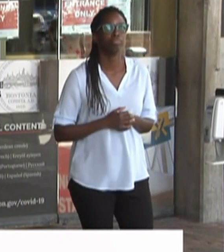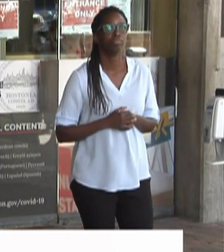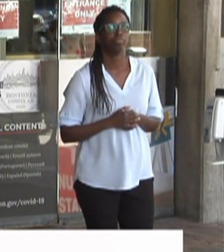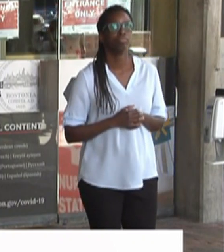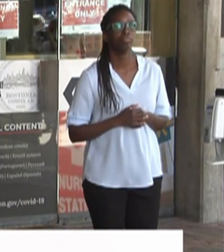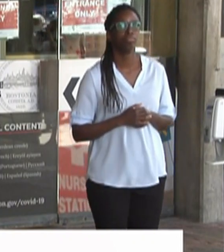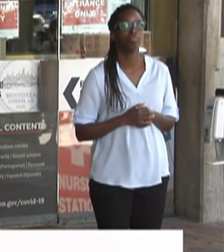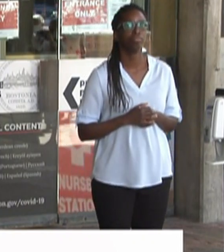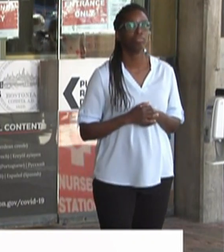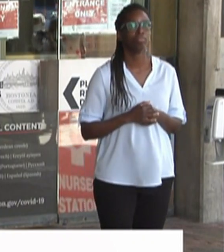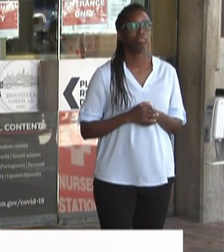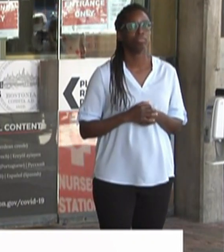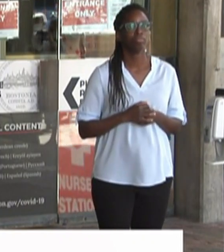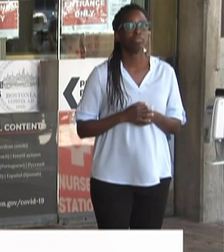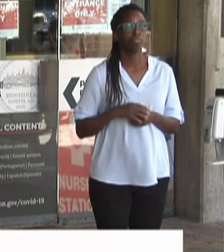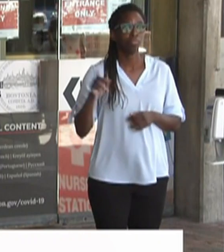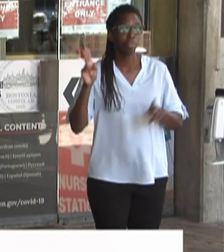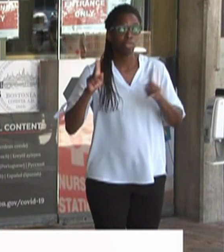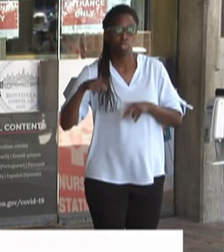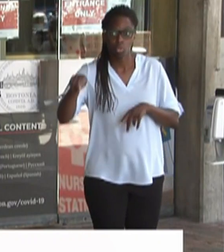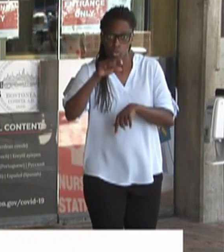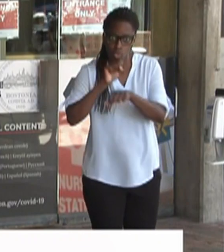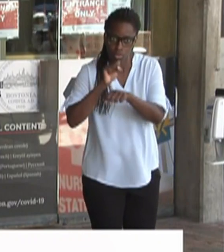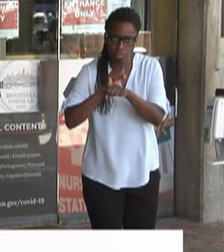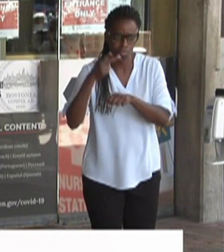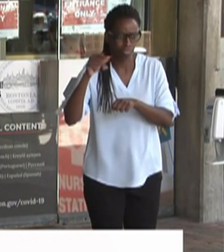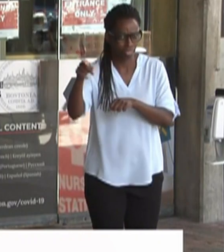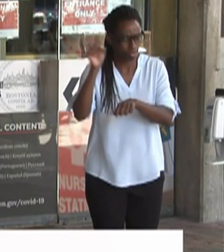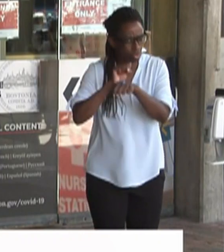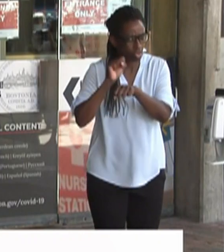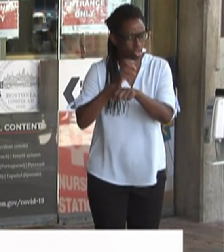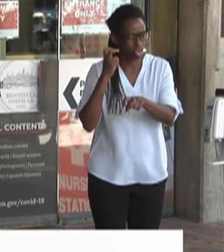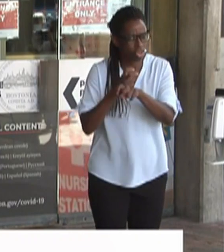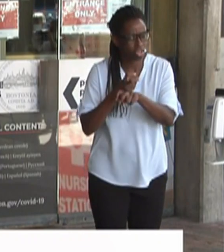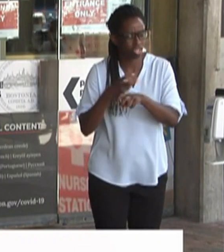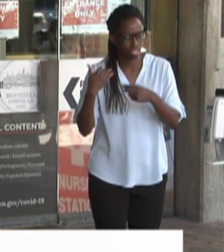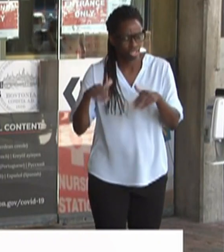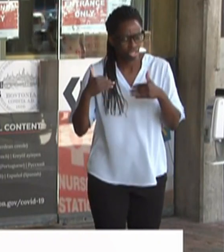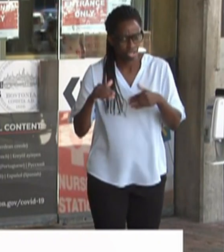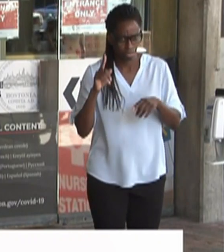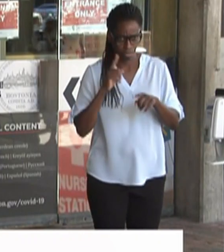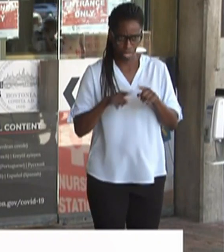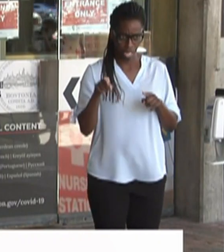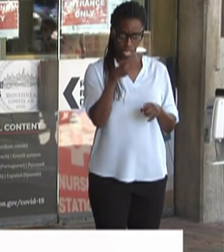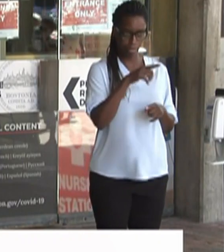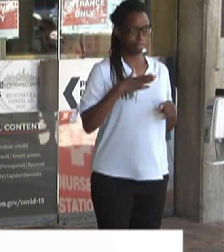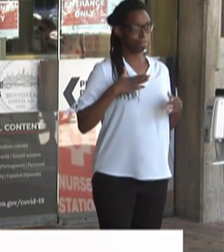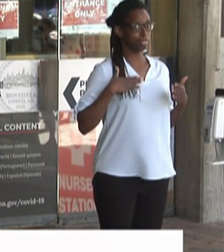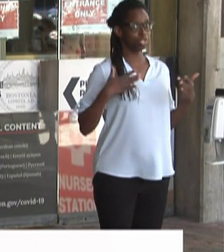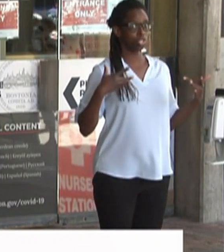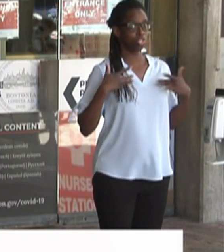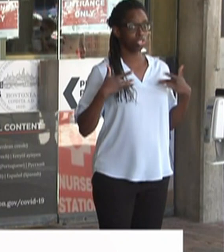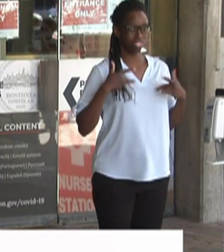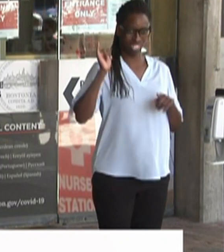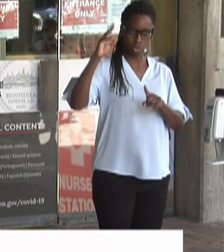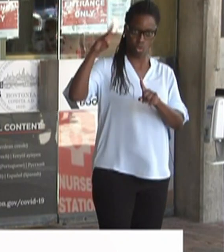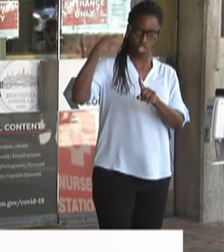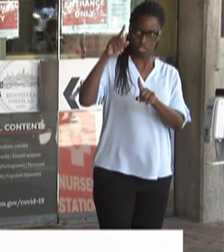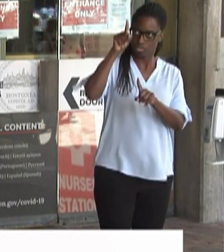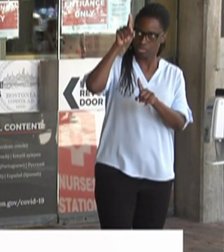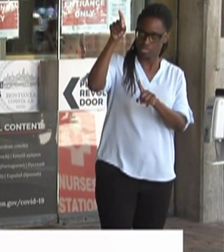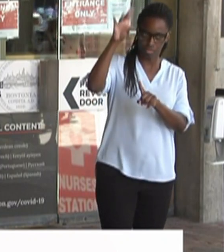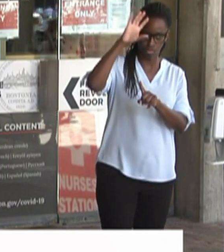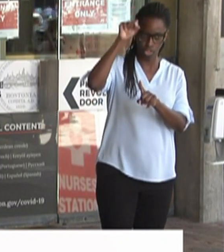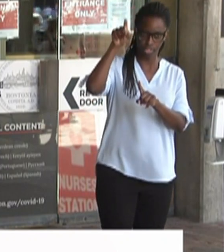sleet, sun, whatever it is. And my concern is that Washington, the president, will play games mid-October to the